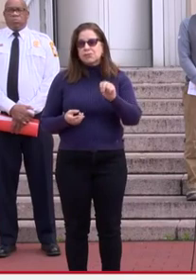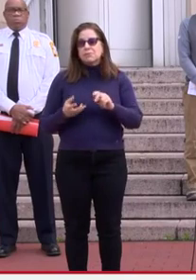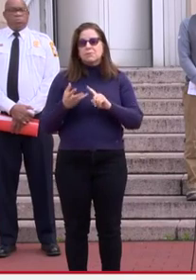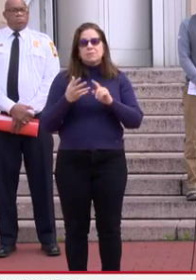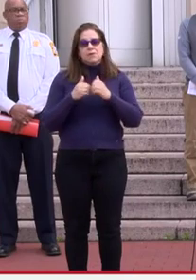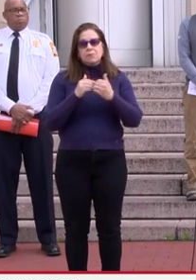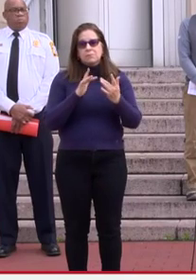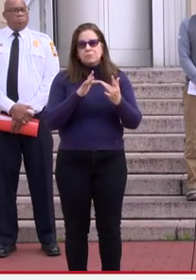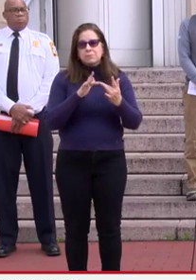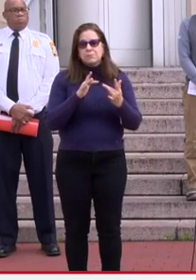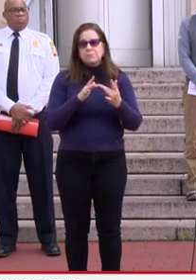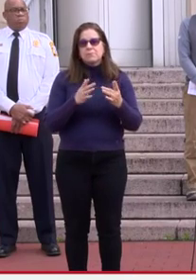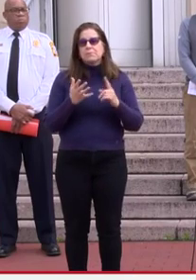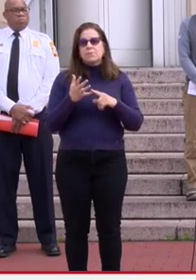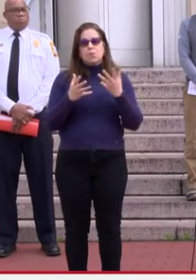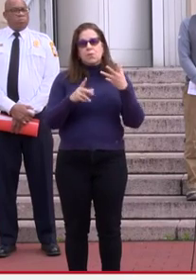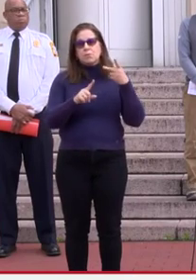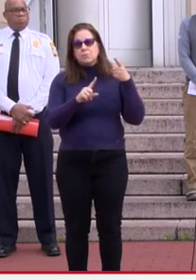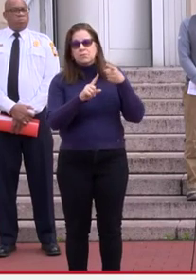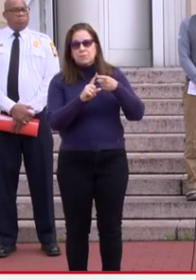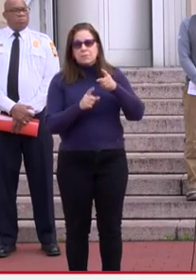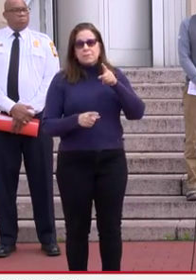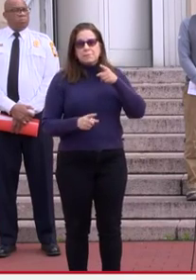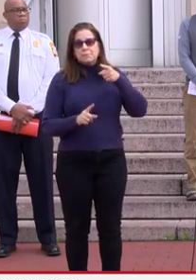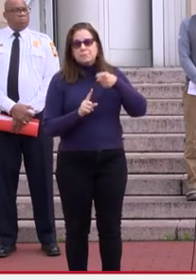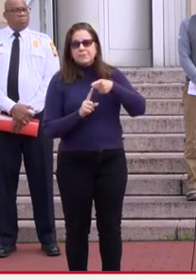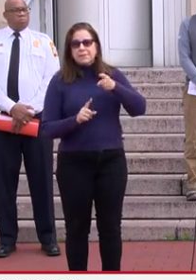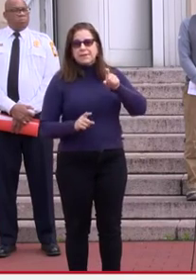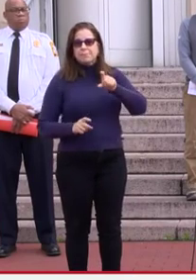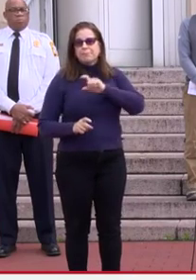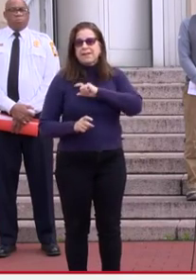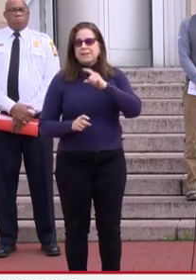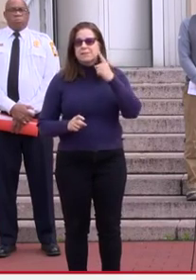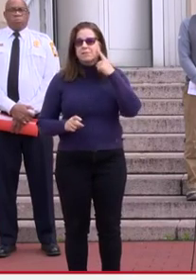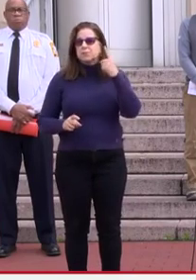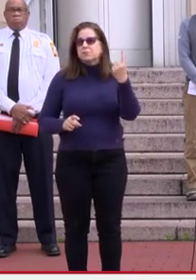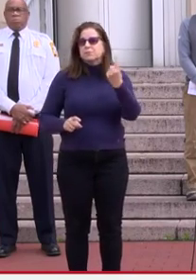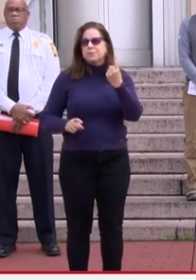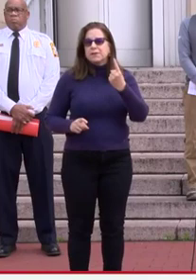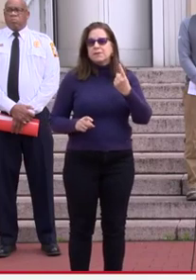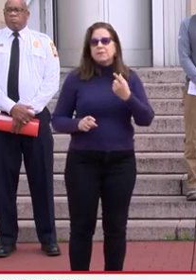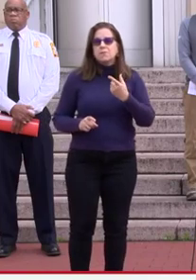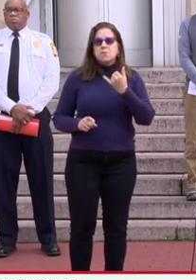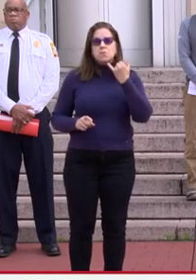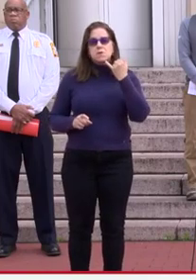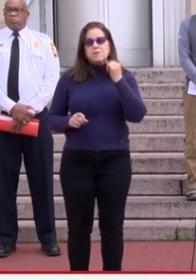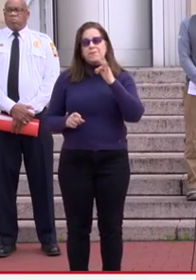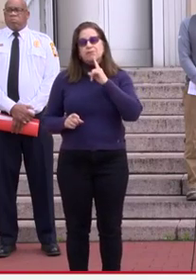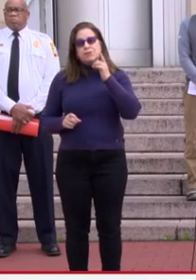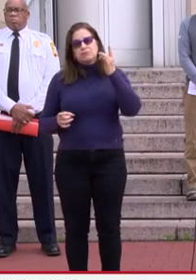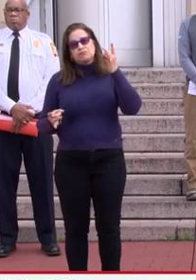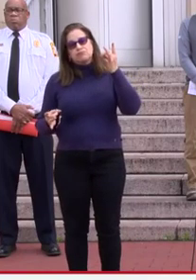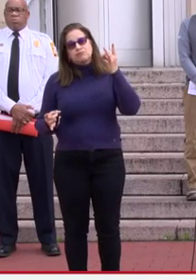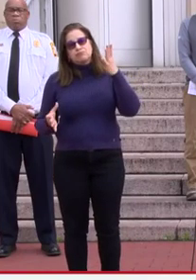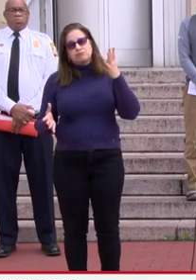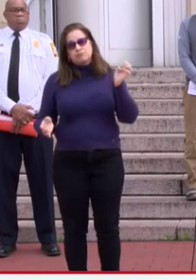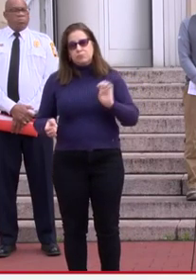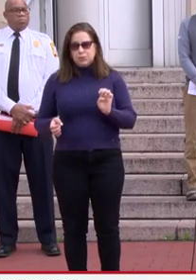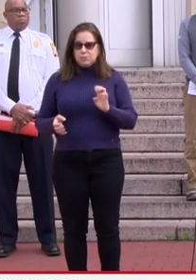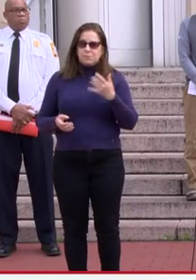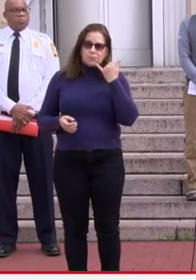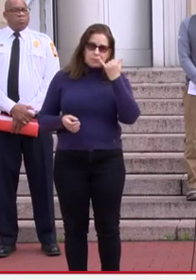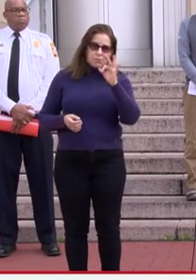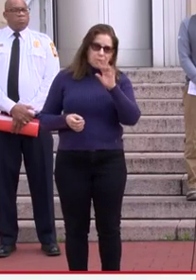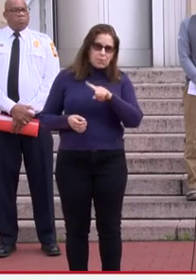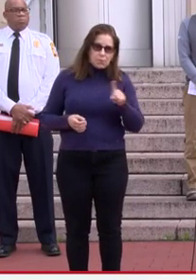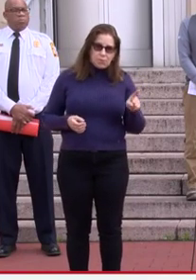police-related questions. As always, please continue to call 911 for any emergency. While the current health emergency has